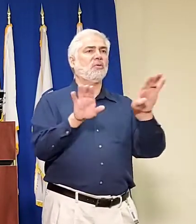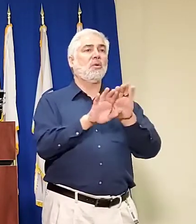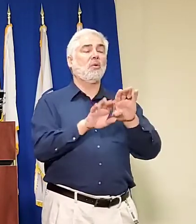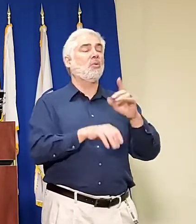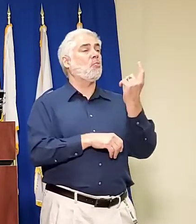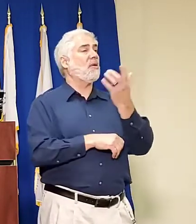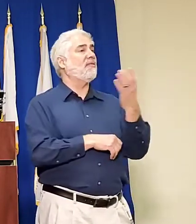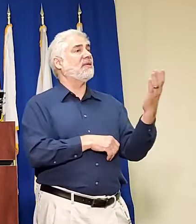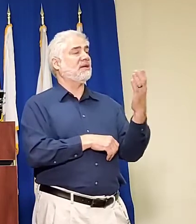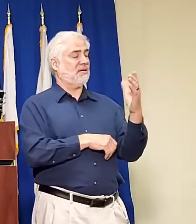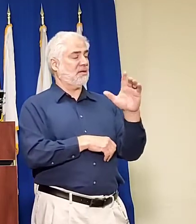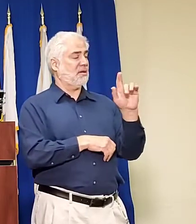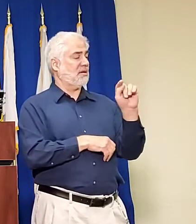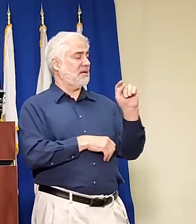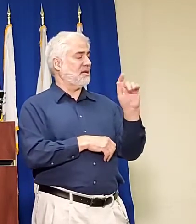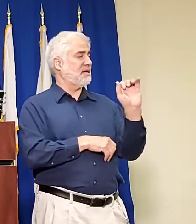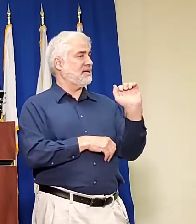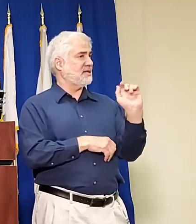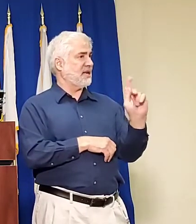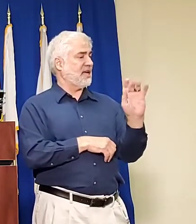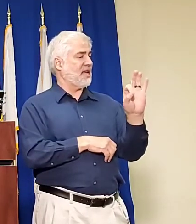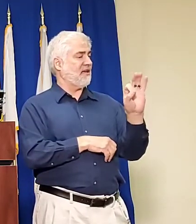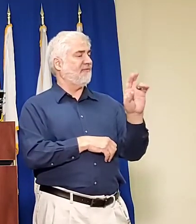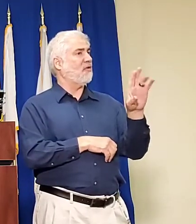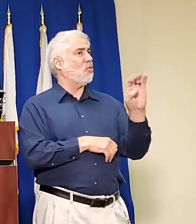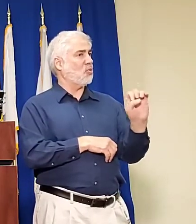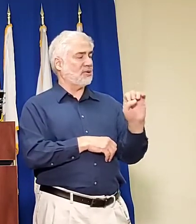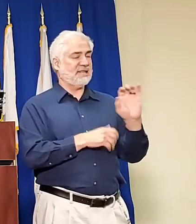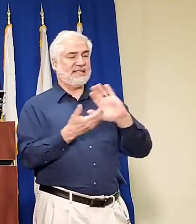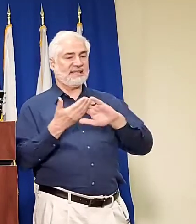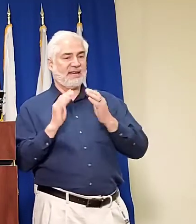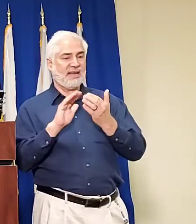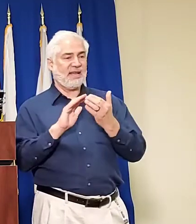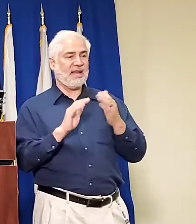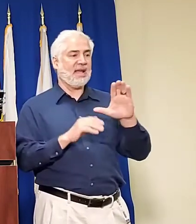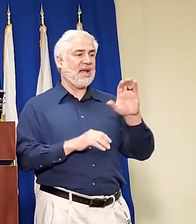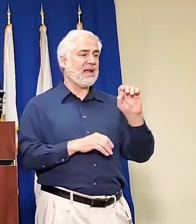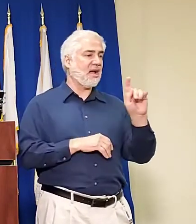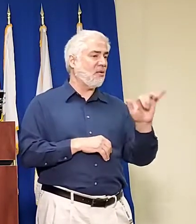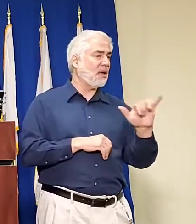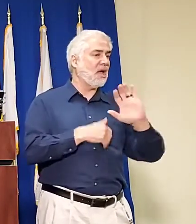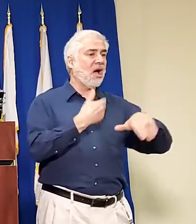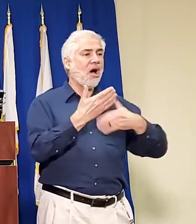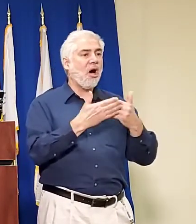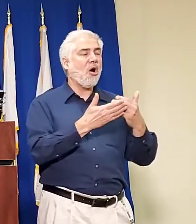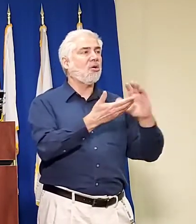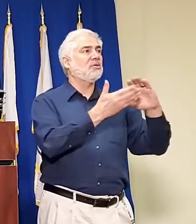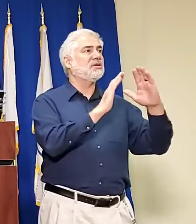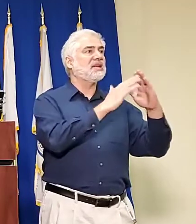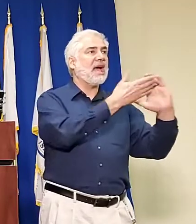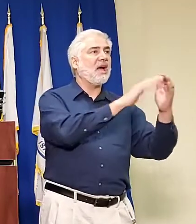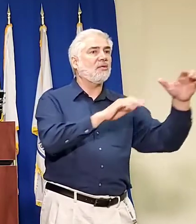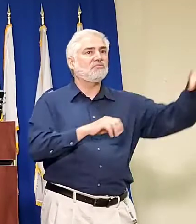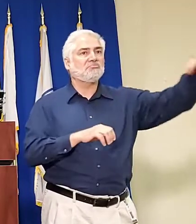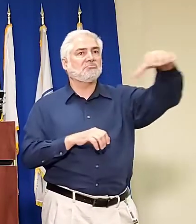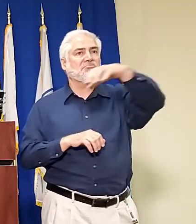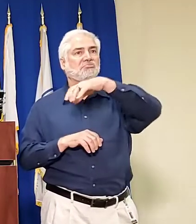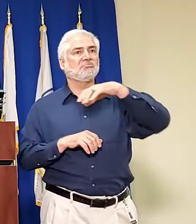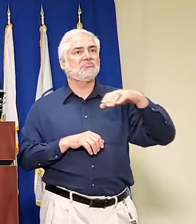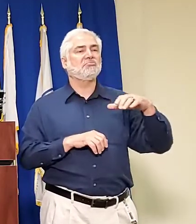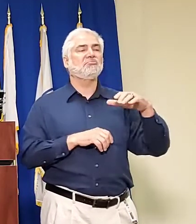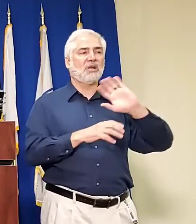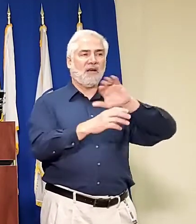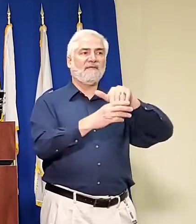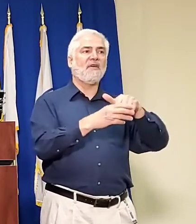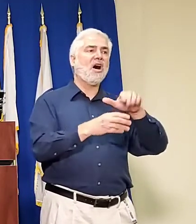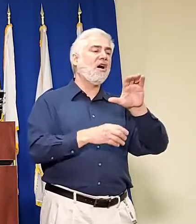we're working together, not just the city and the county, but all the municipalities, and also DeSoto has been involved, and Crittenden County have